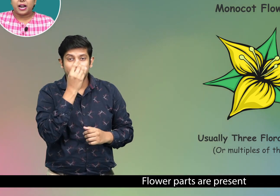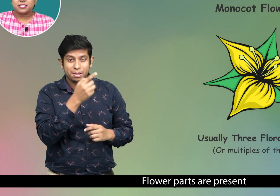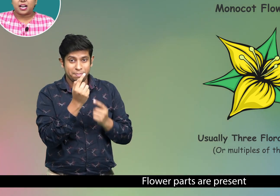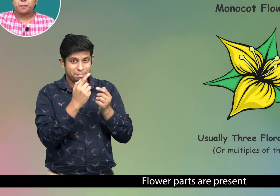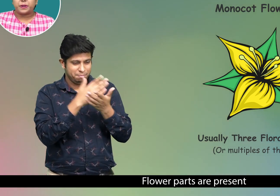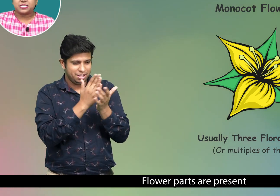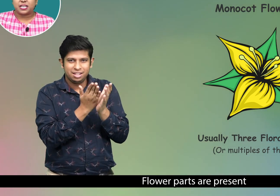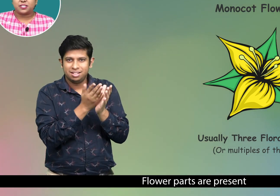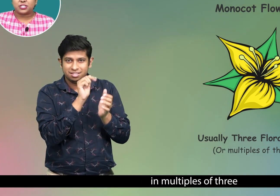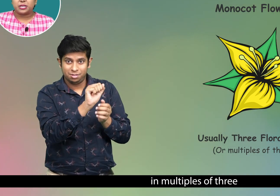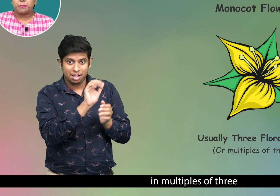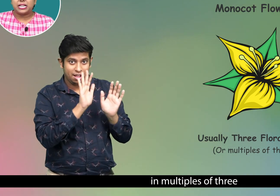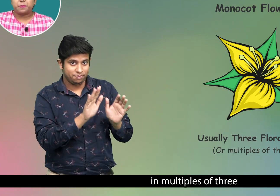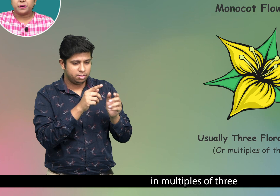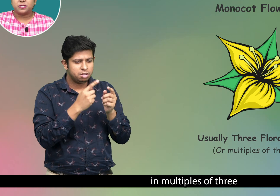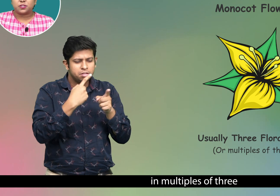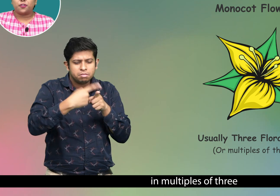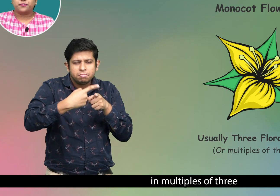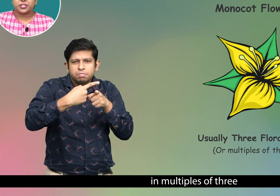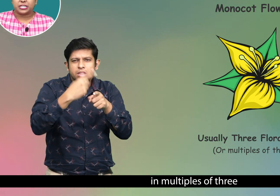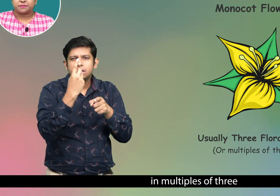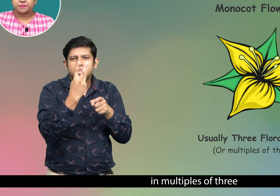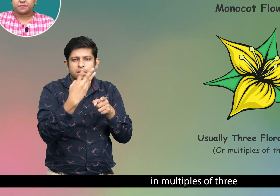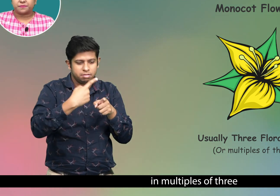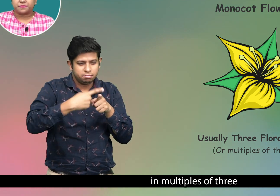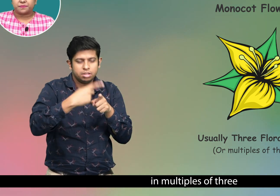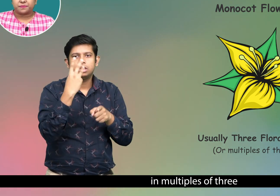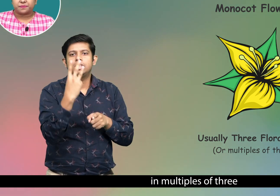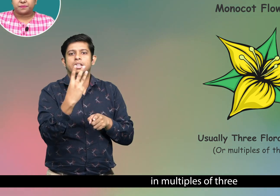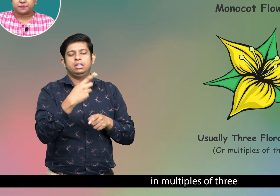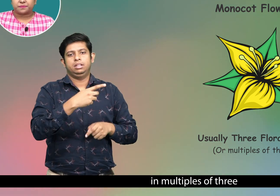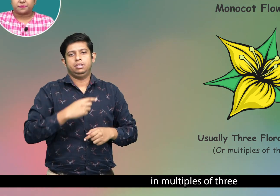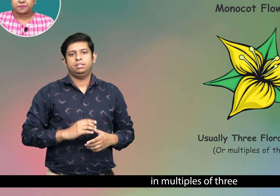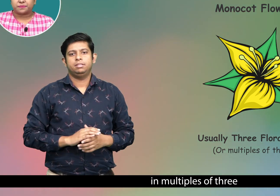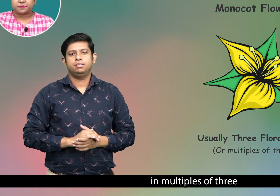Flower parts are present in multiples of 3.